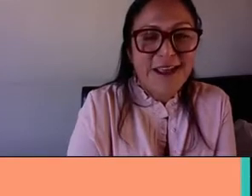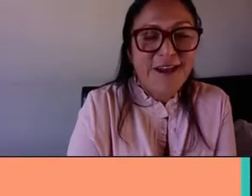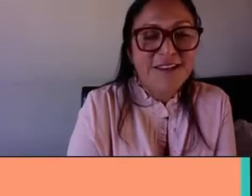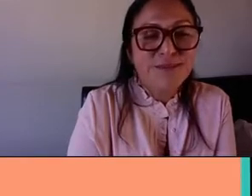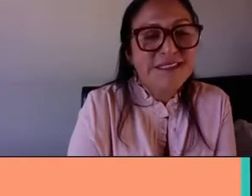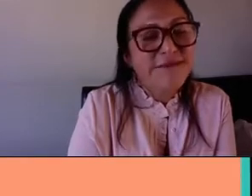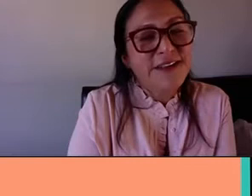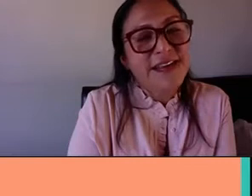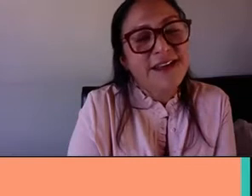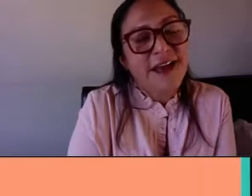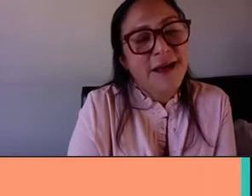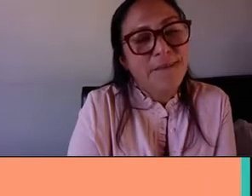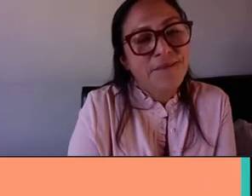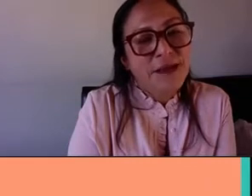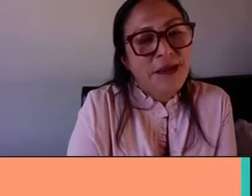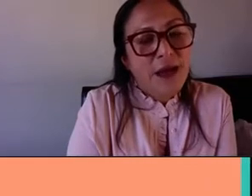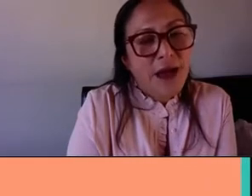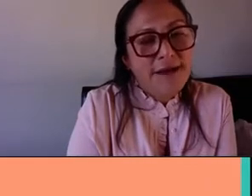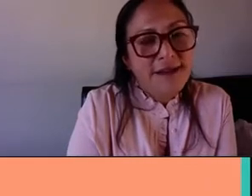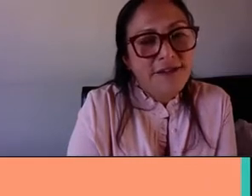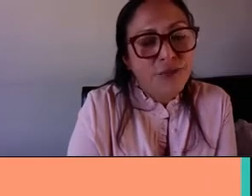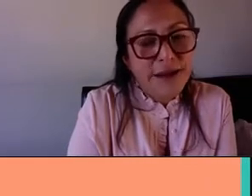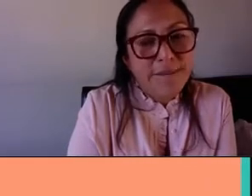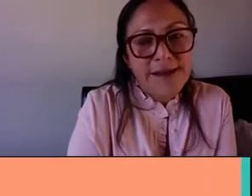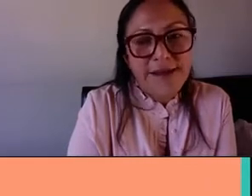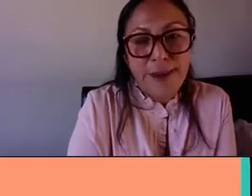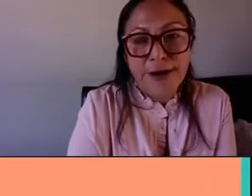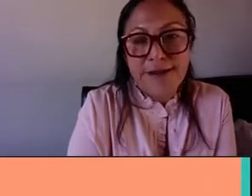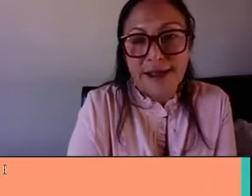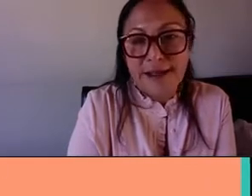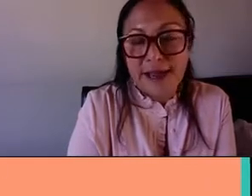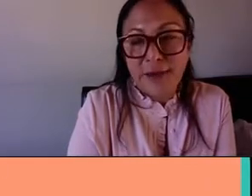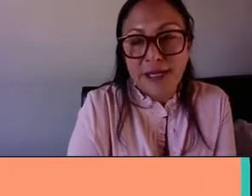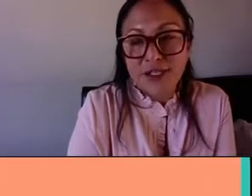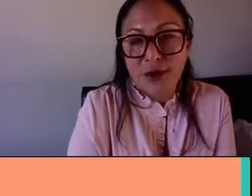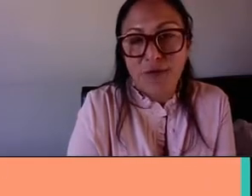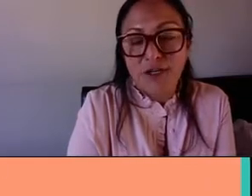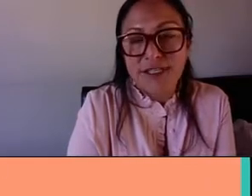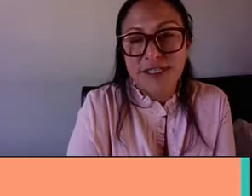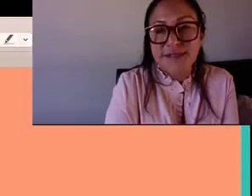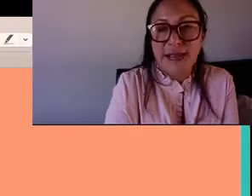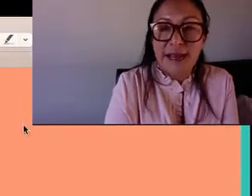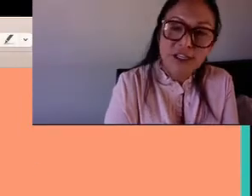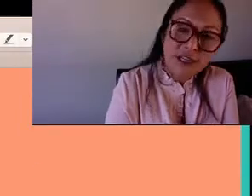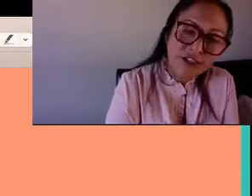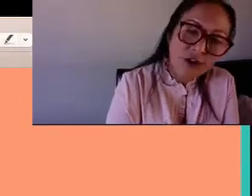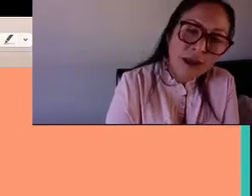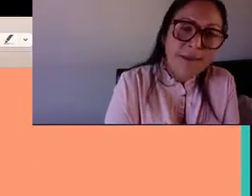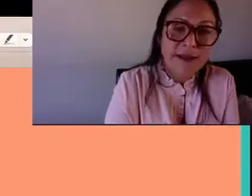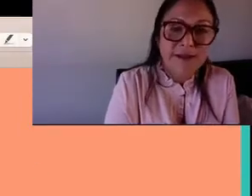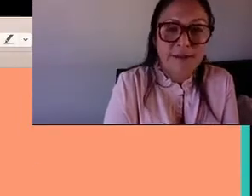Okay, specifically, I tend to recommend American Sign Language over just using any